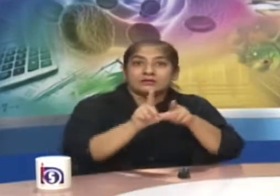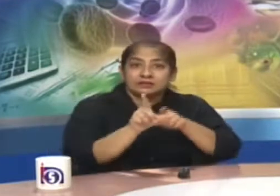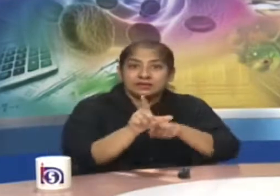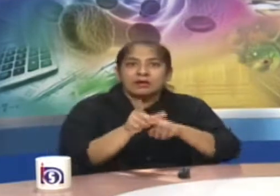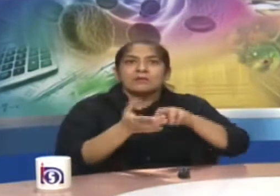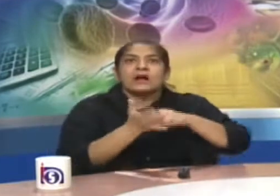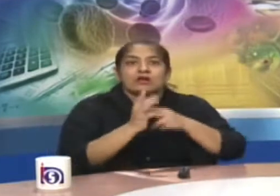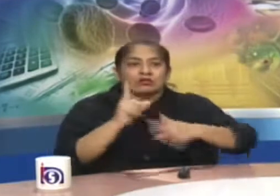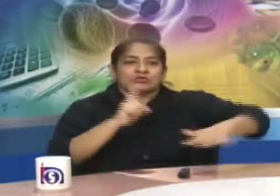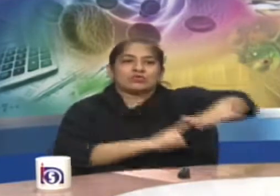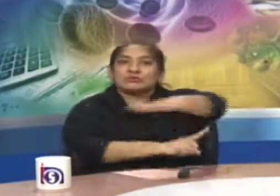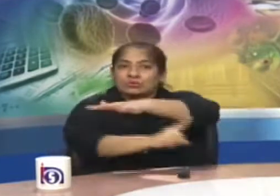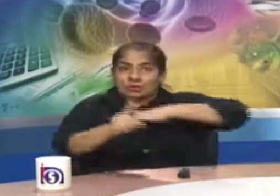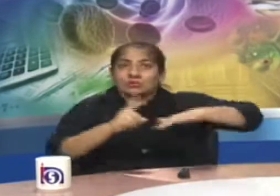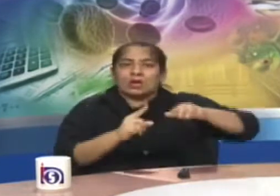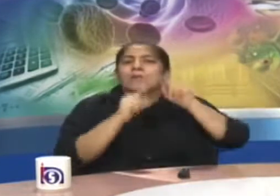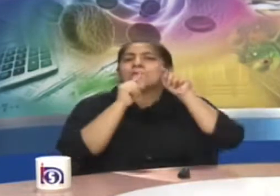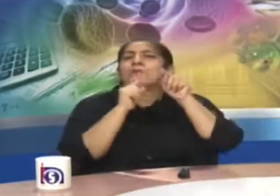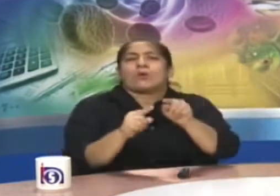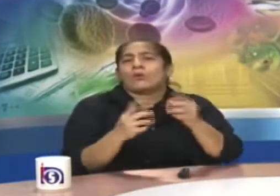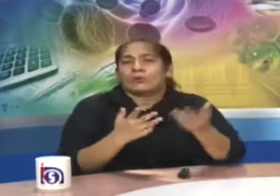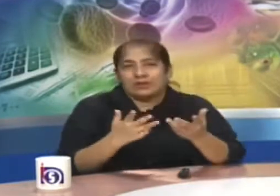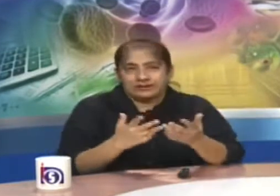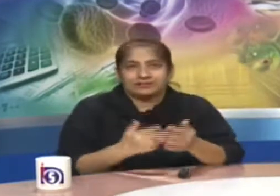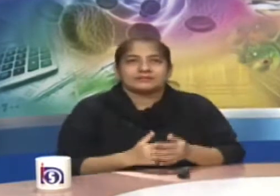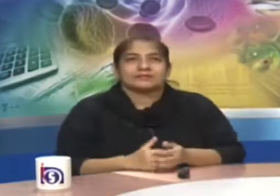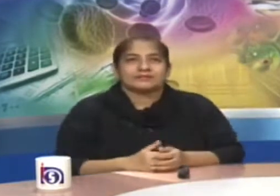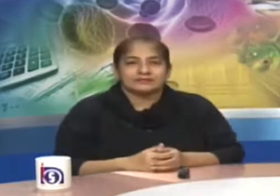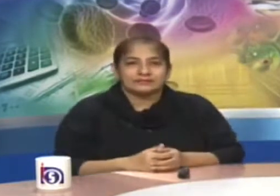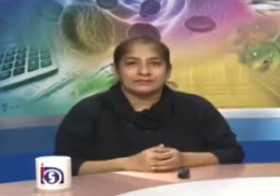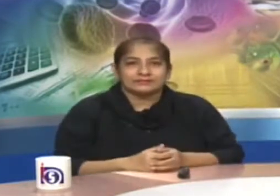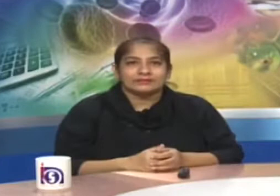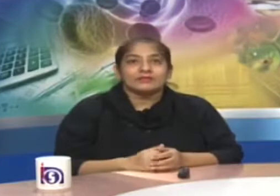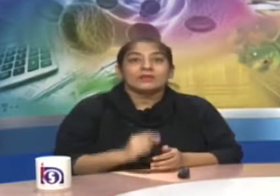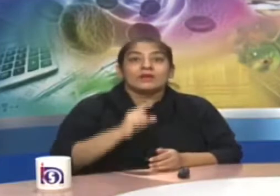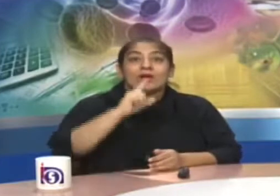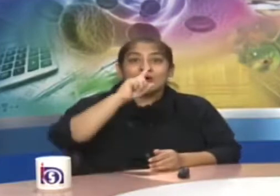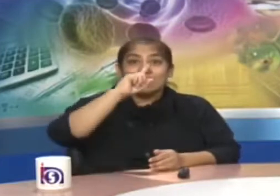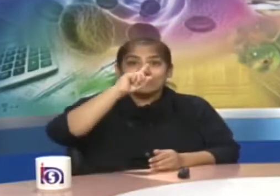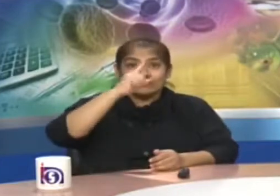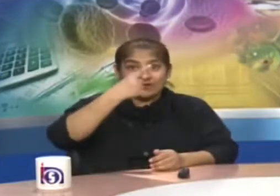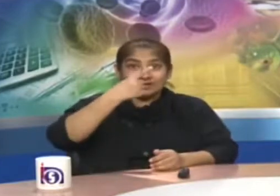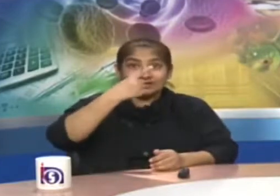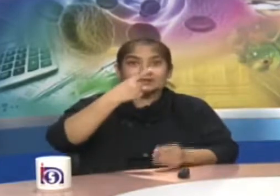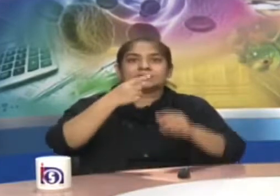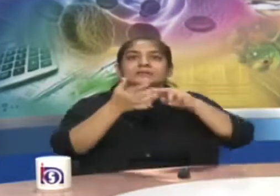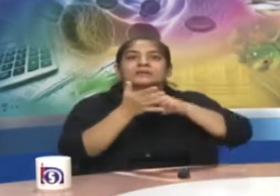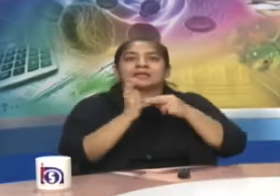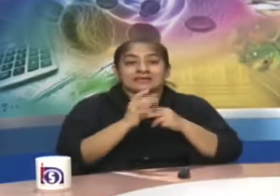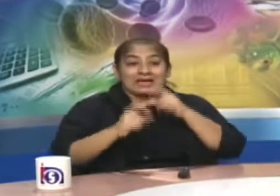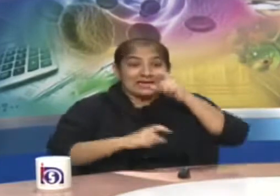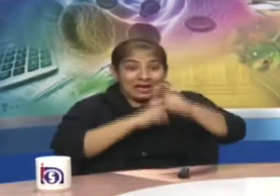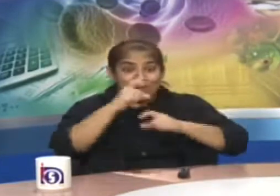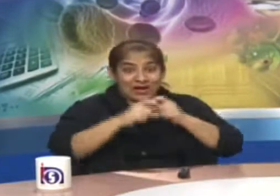this is the finger spelling of society, sign of society. The first